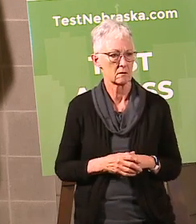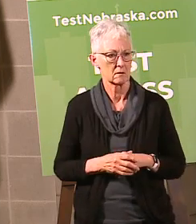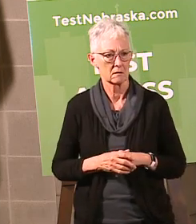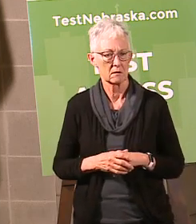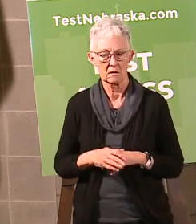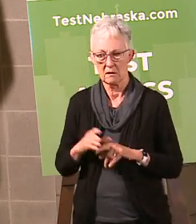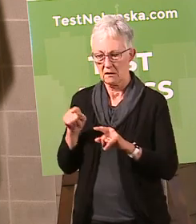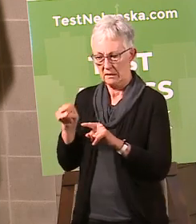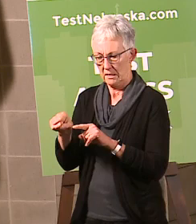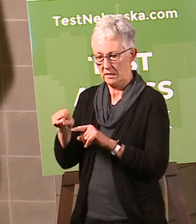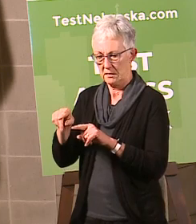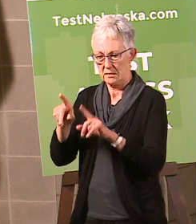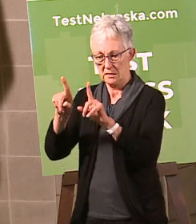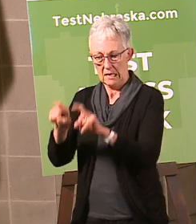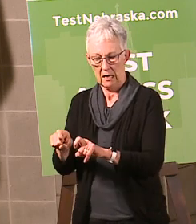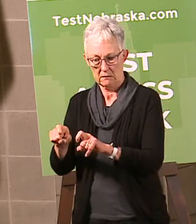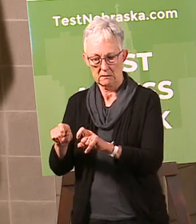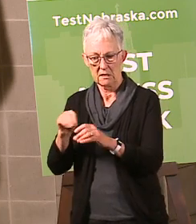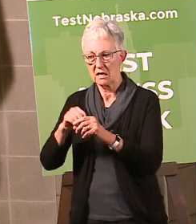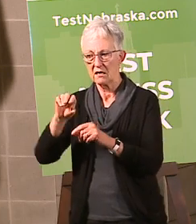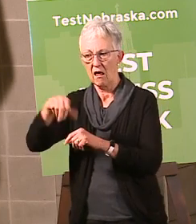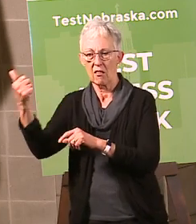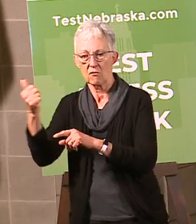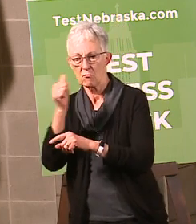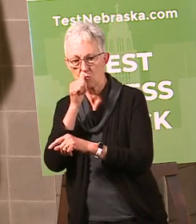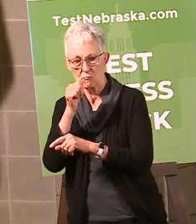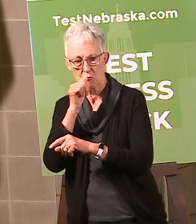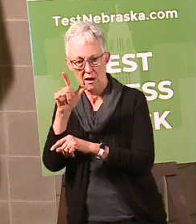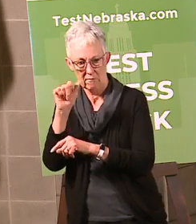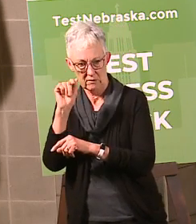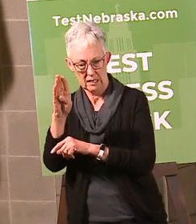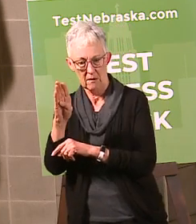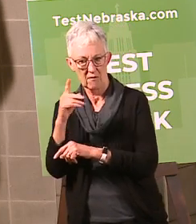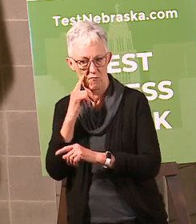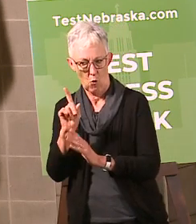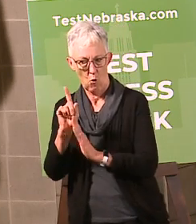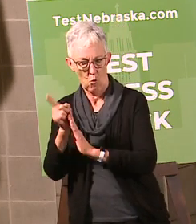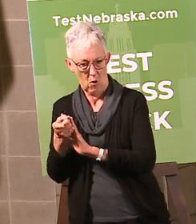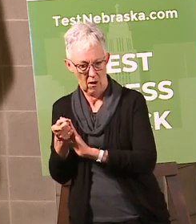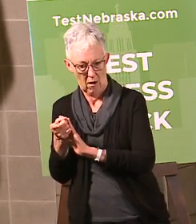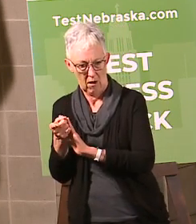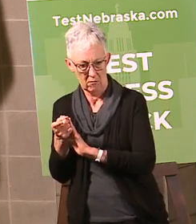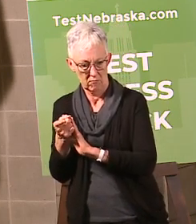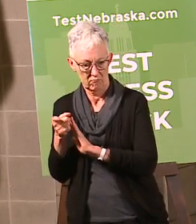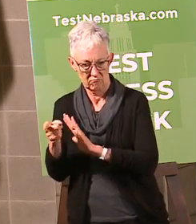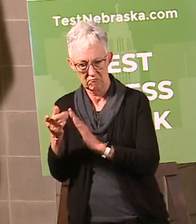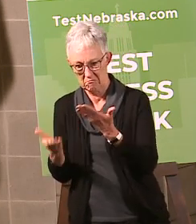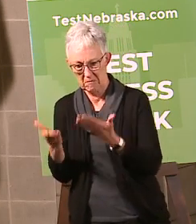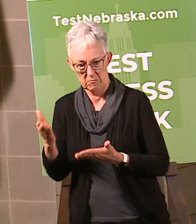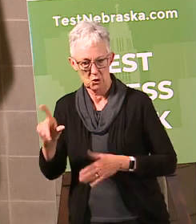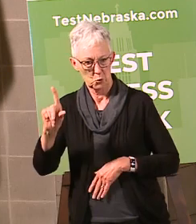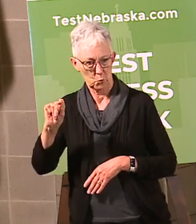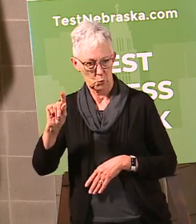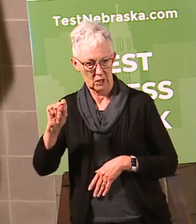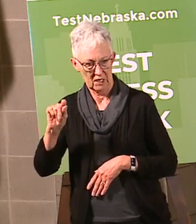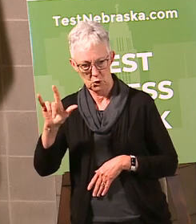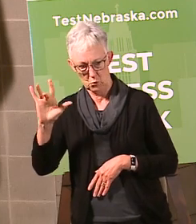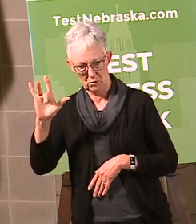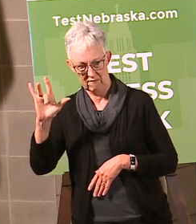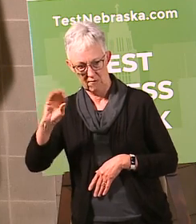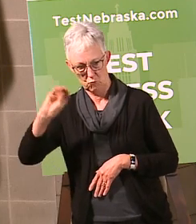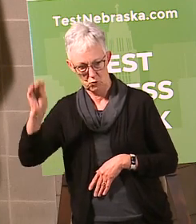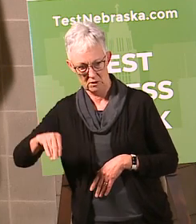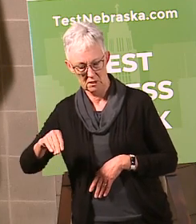non-Test Nebraska positivity rate, it was for a while up into the 20%,